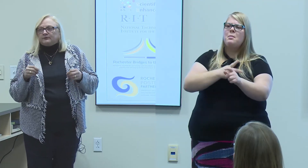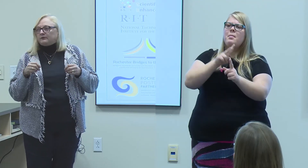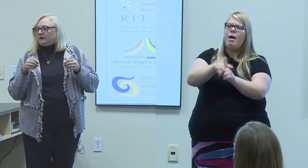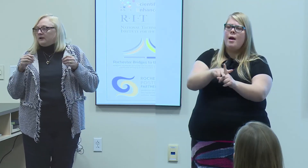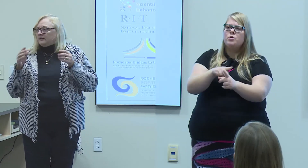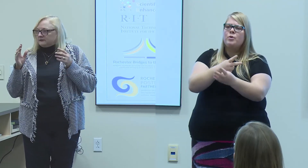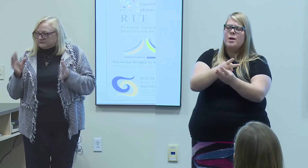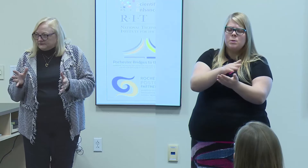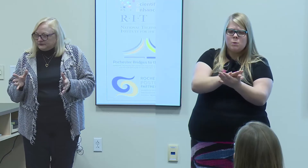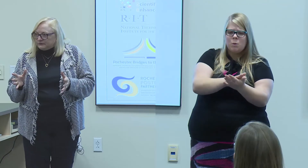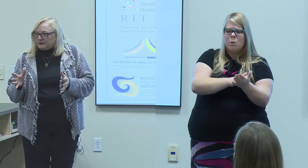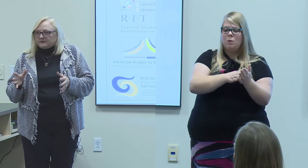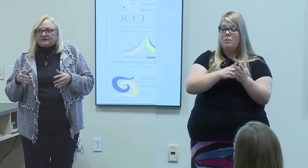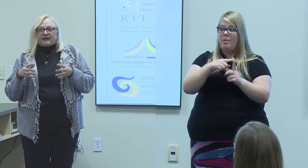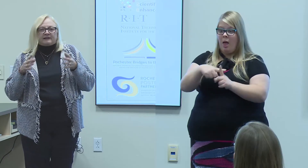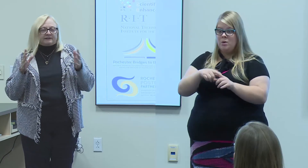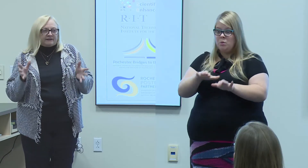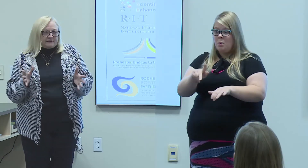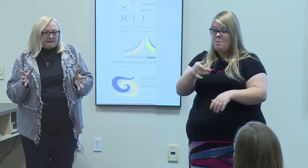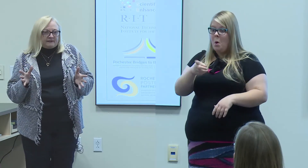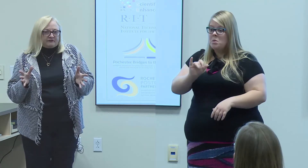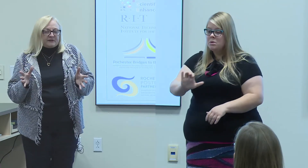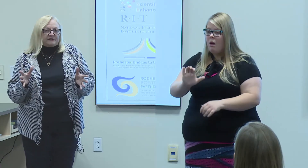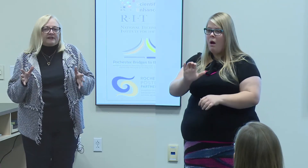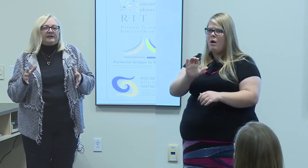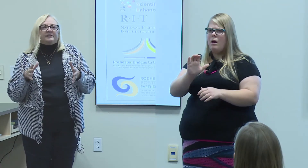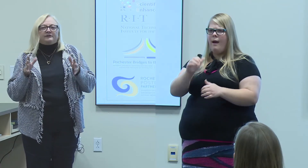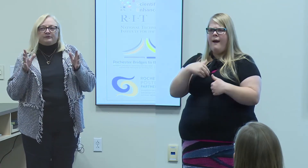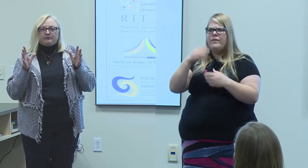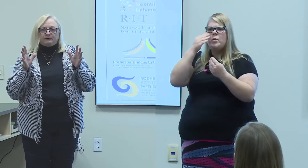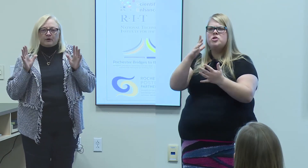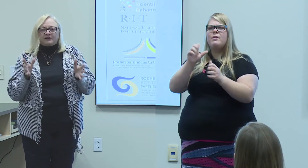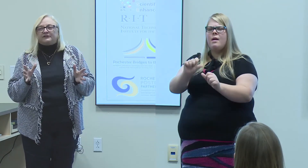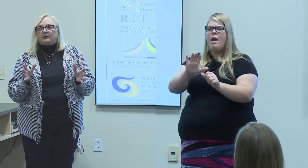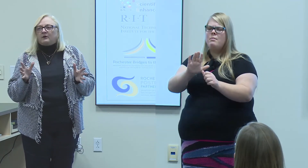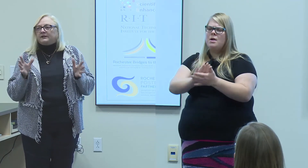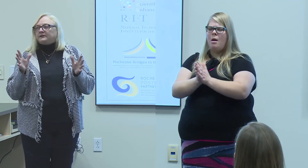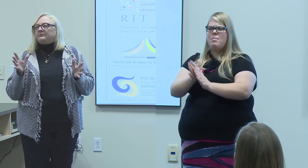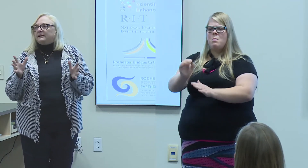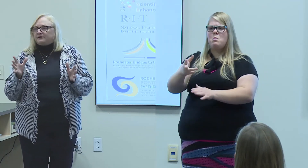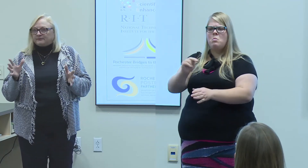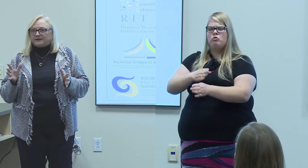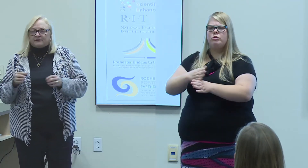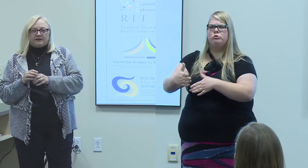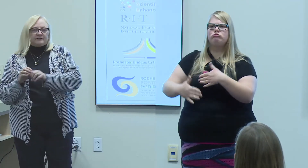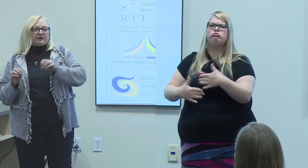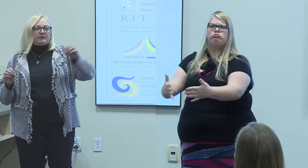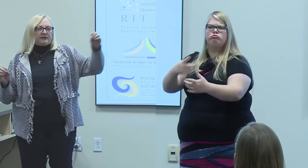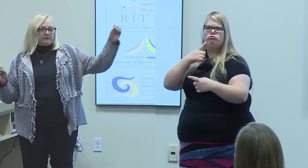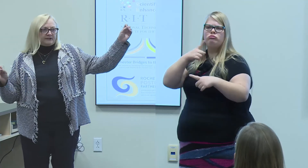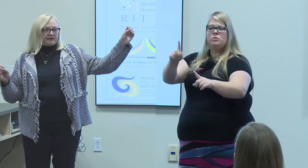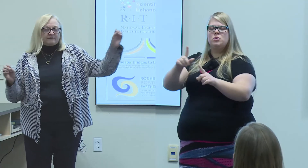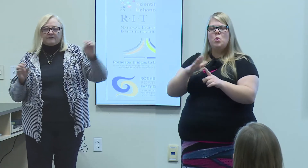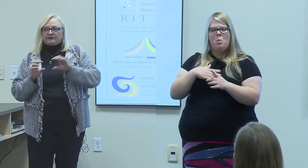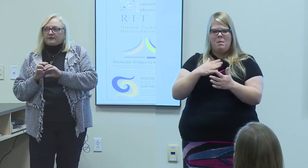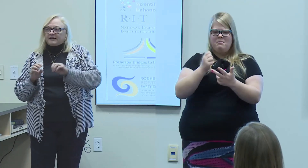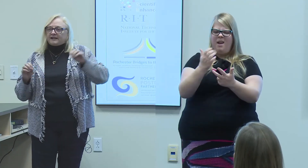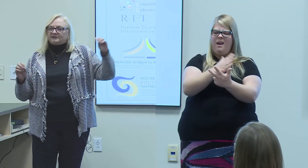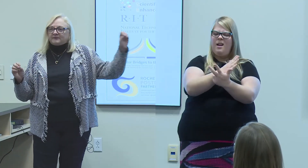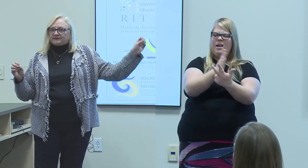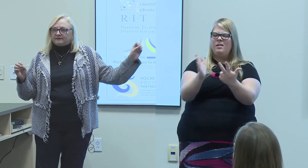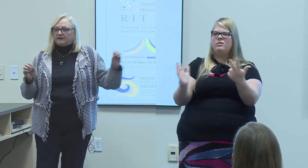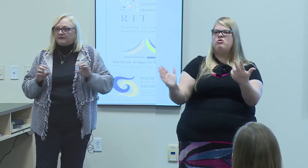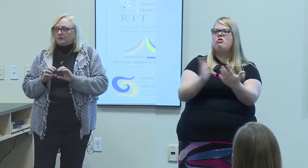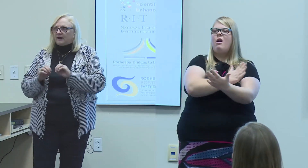graduate school, do a postdoc, get the information they need to launch their own independent career. So we cover the